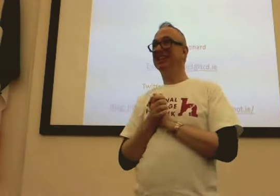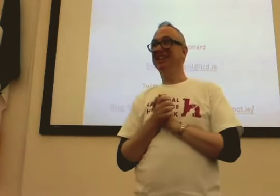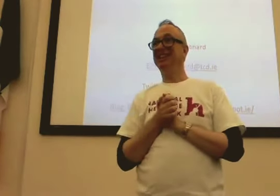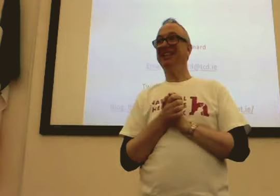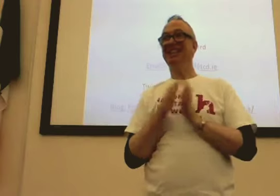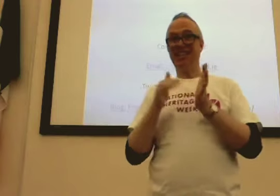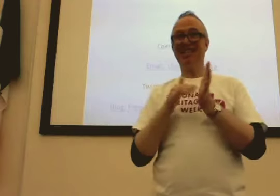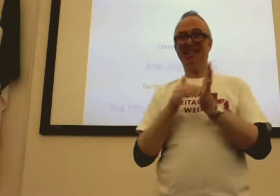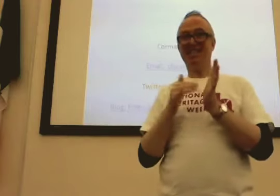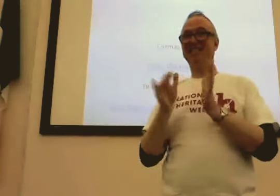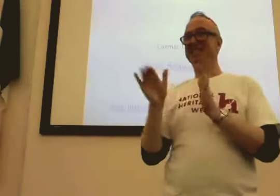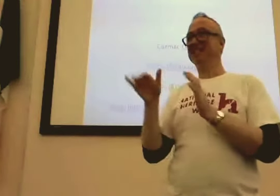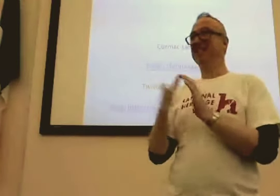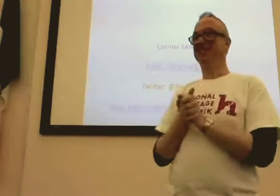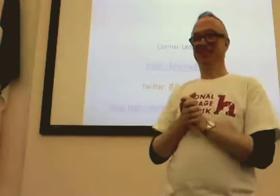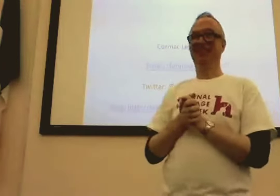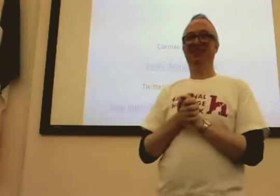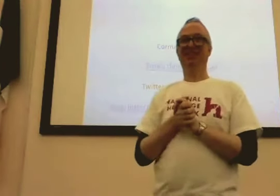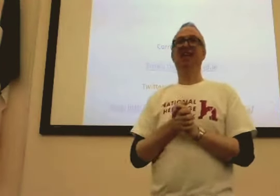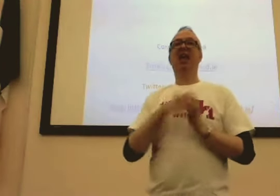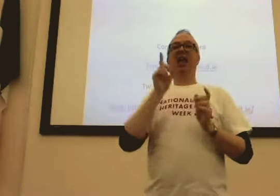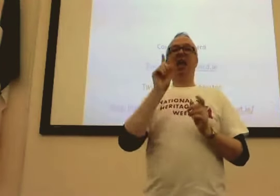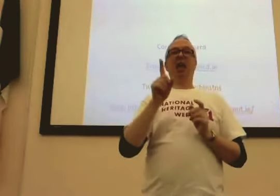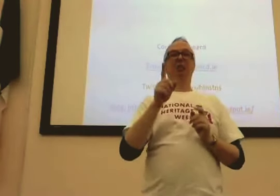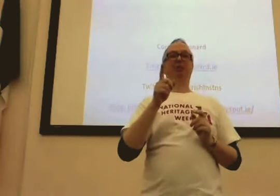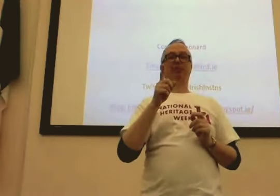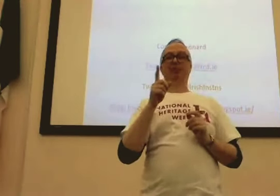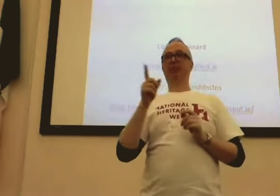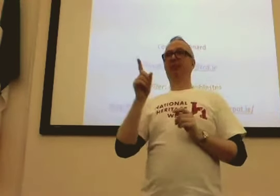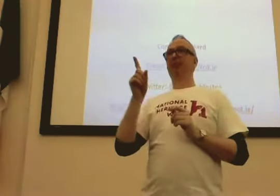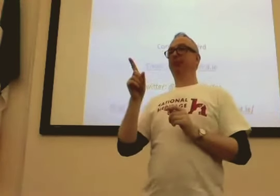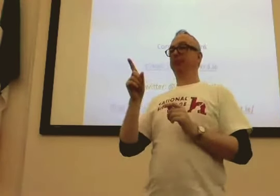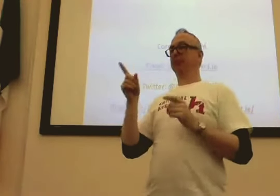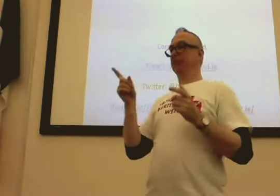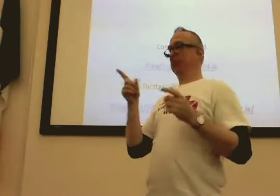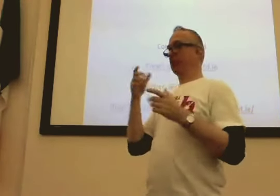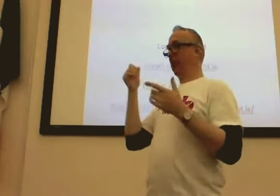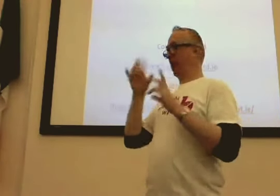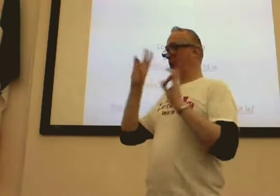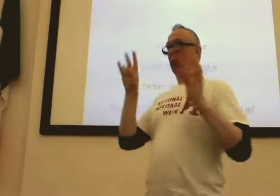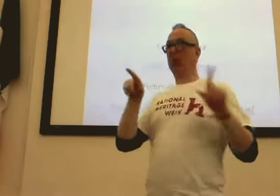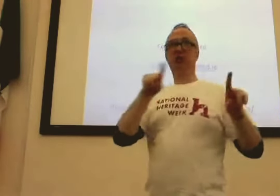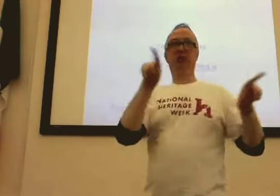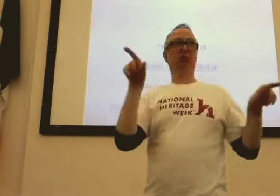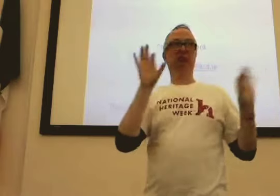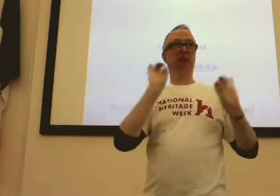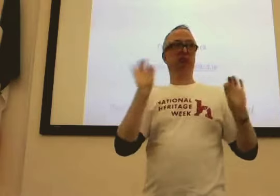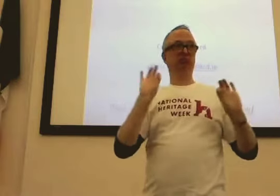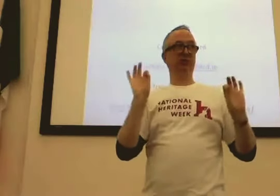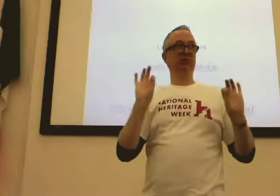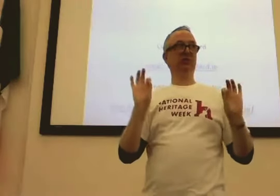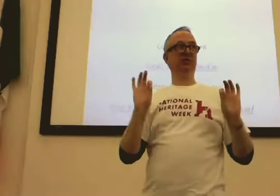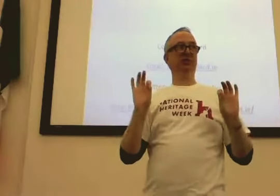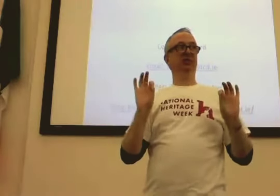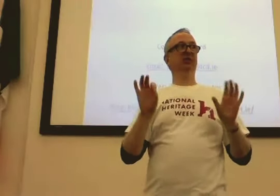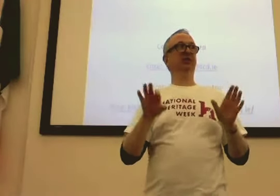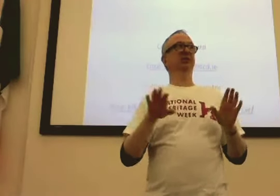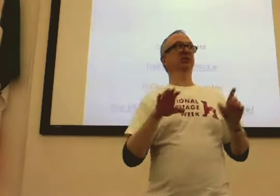Any questions from the live stream? Yeah, we do. But any questions from the floor first of